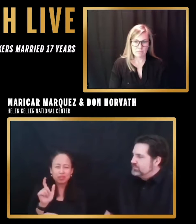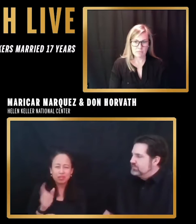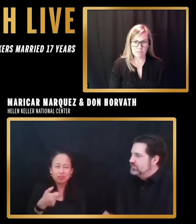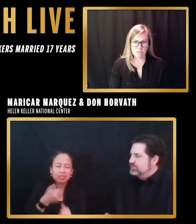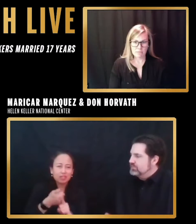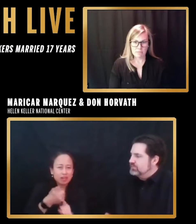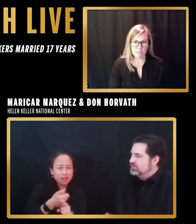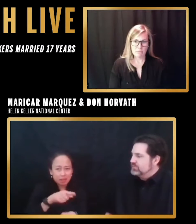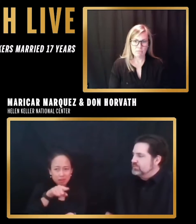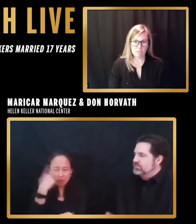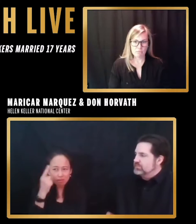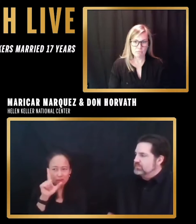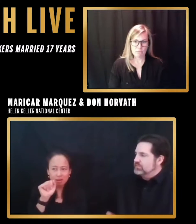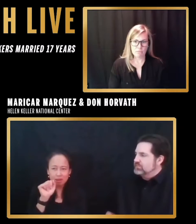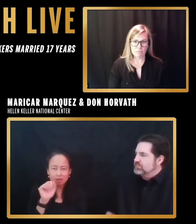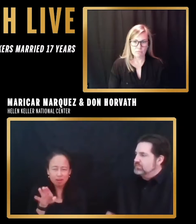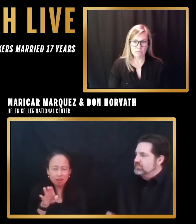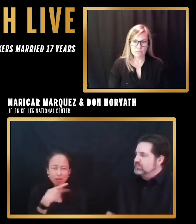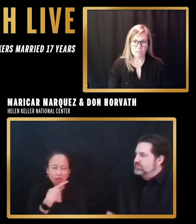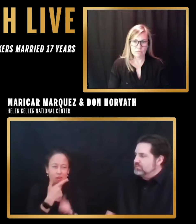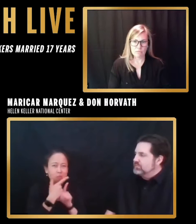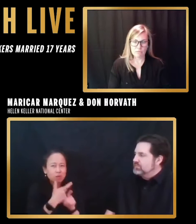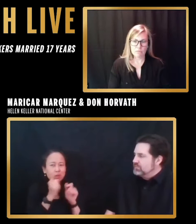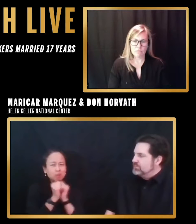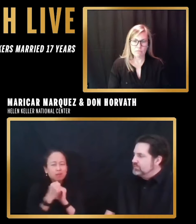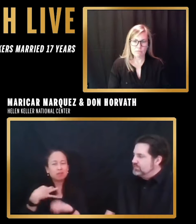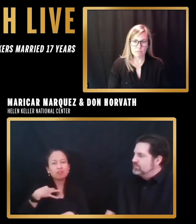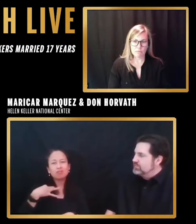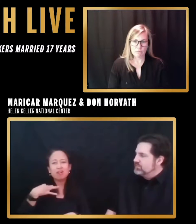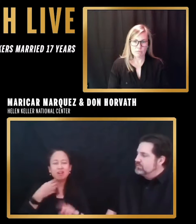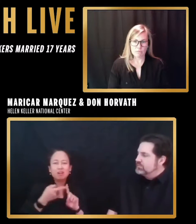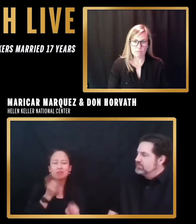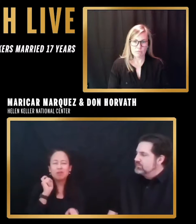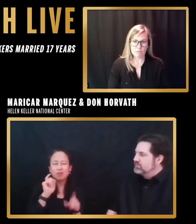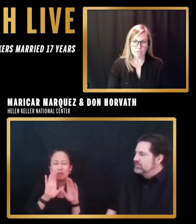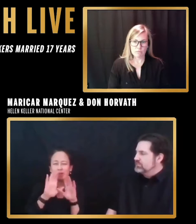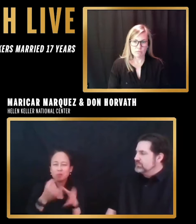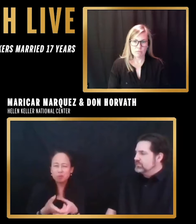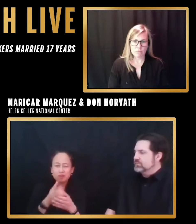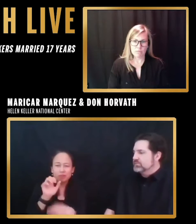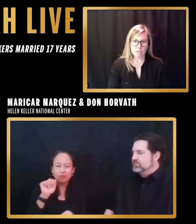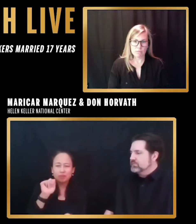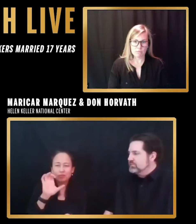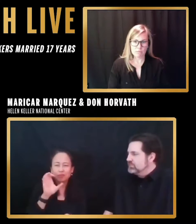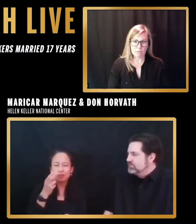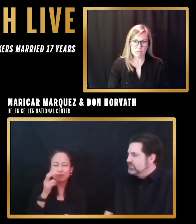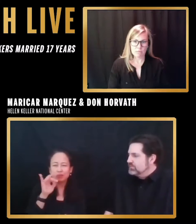I run with my dog, Cliff, who's a black lab and a guide dog.